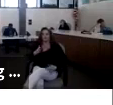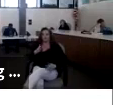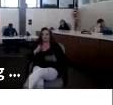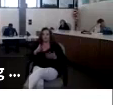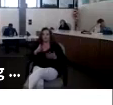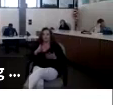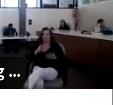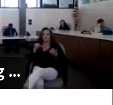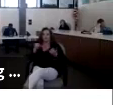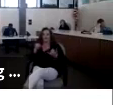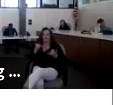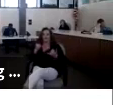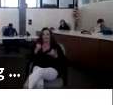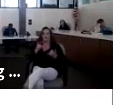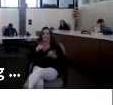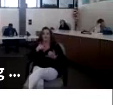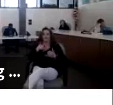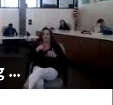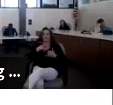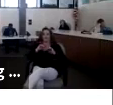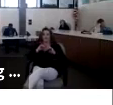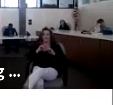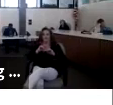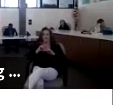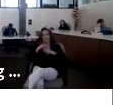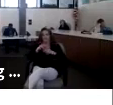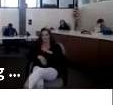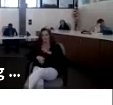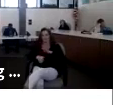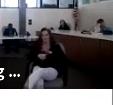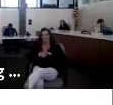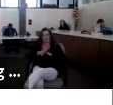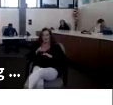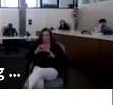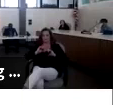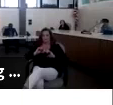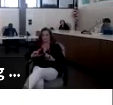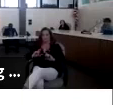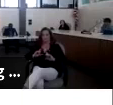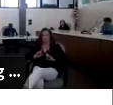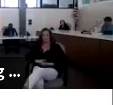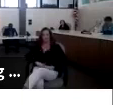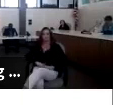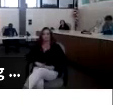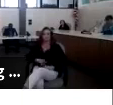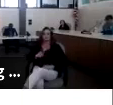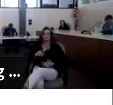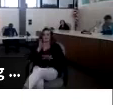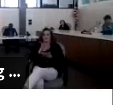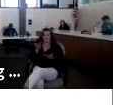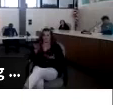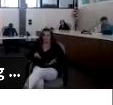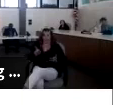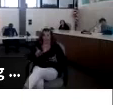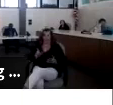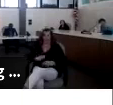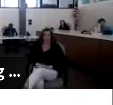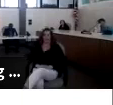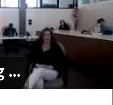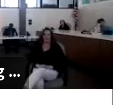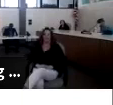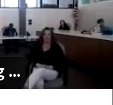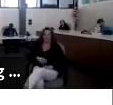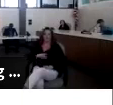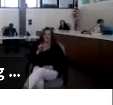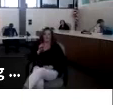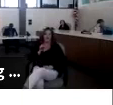currently serviced by tunnels, as well as the interconnecting SAU and other buildings to the east. It terminates right here currently, and